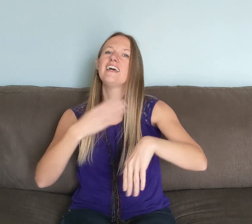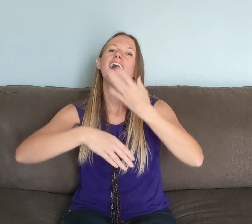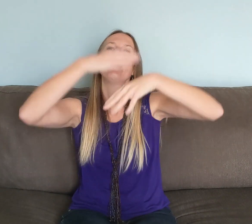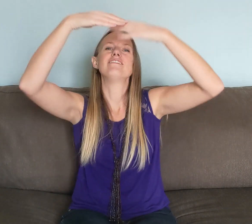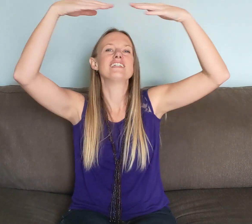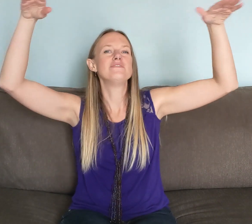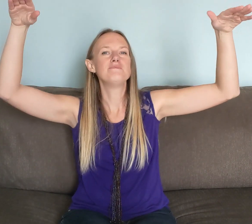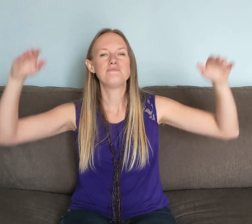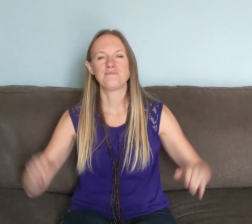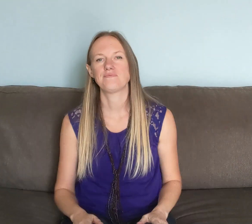Heaven.